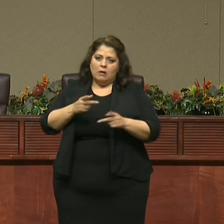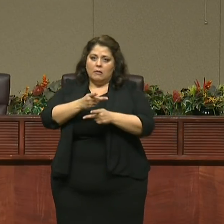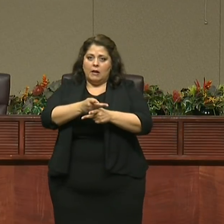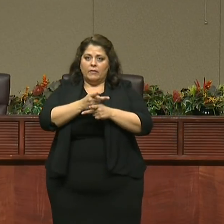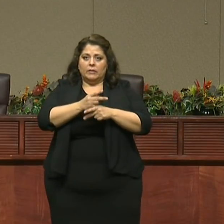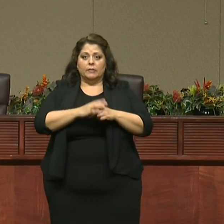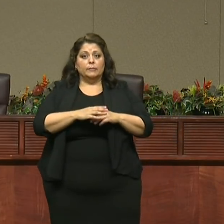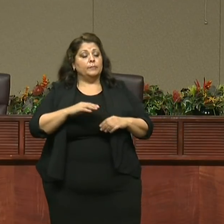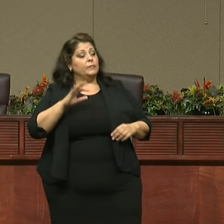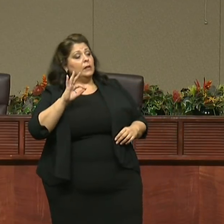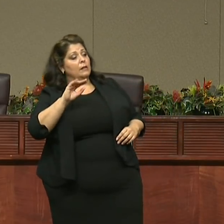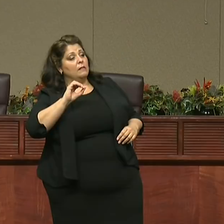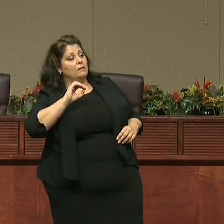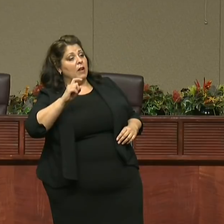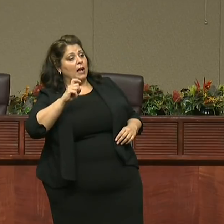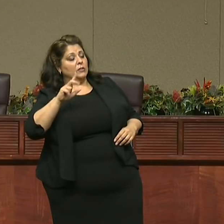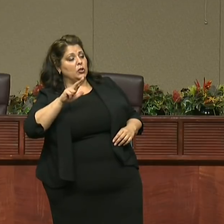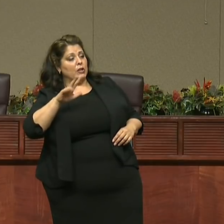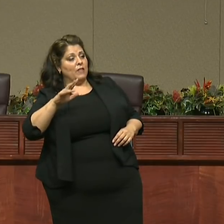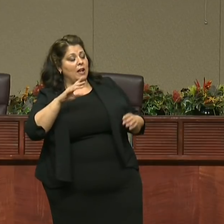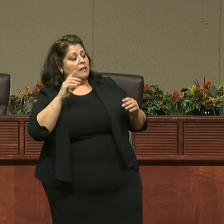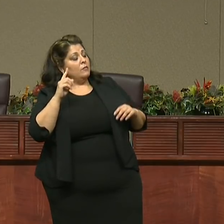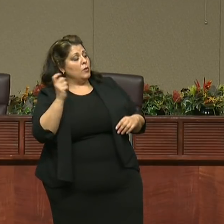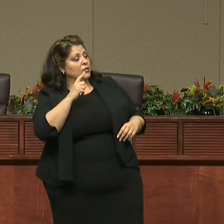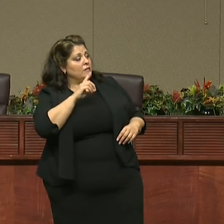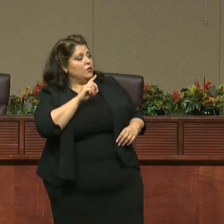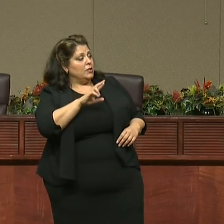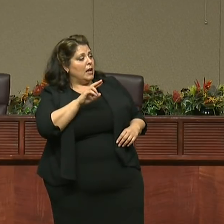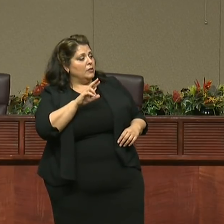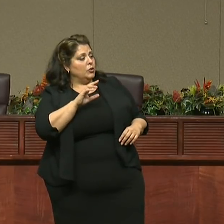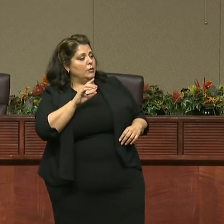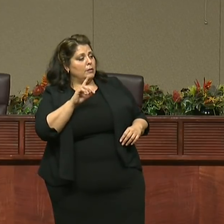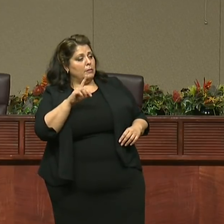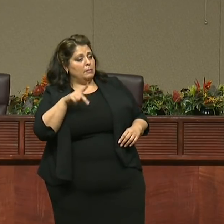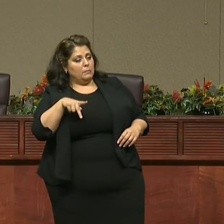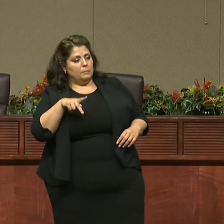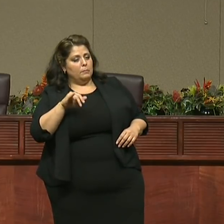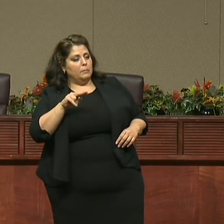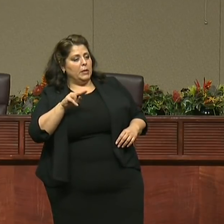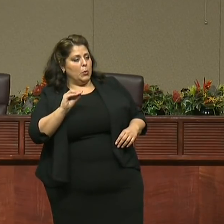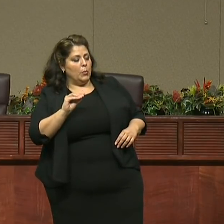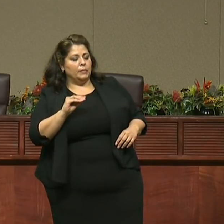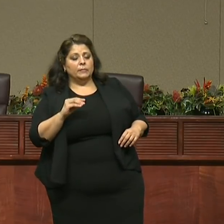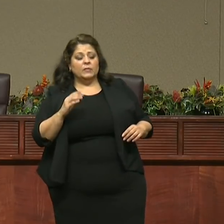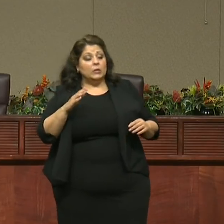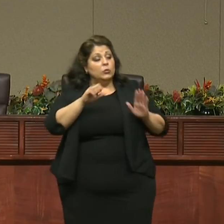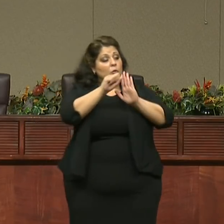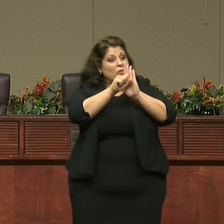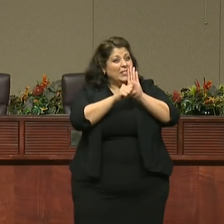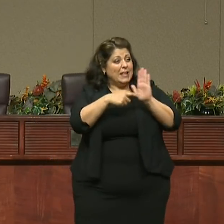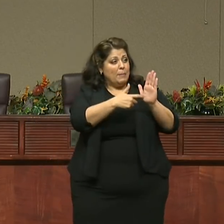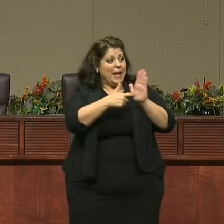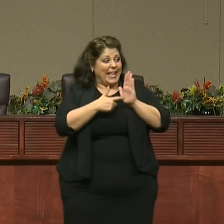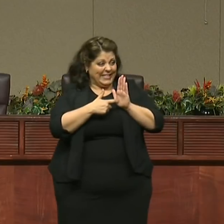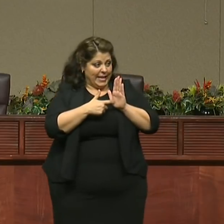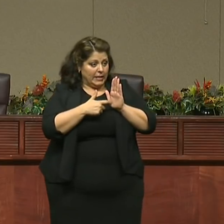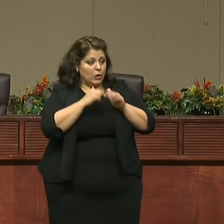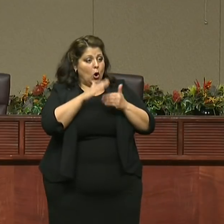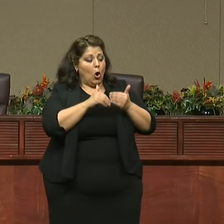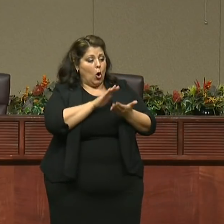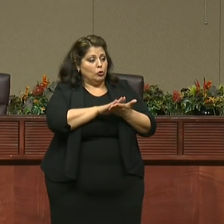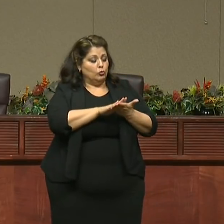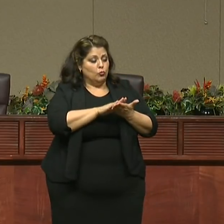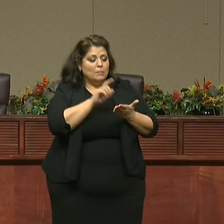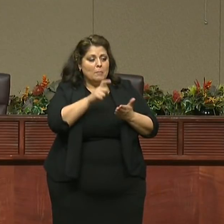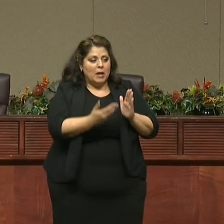Danielle Lama with Fox 35. This question's for Dr. Pino. So we know that the state has mandated that all schools reopen in